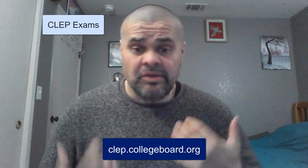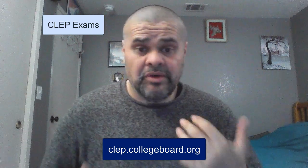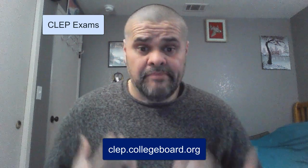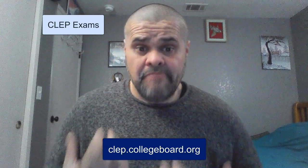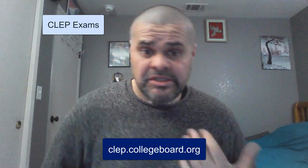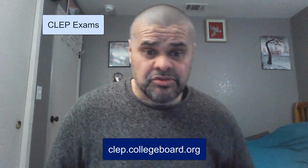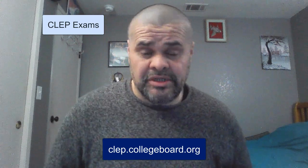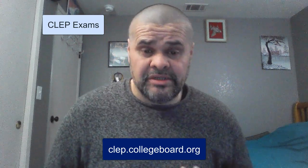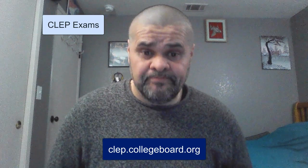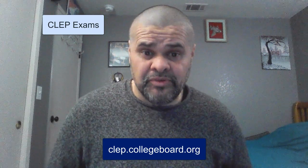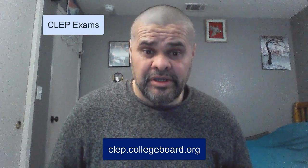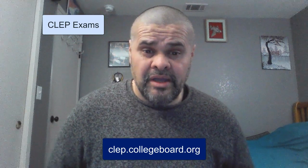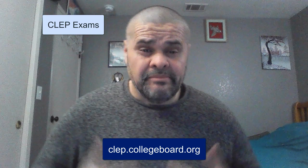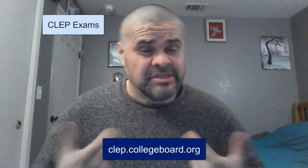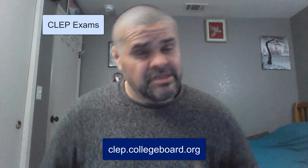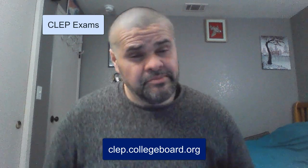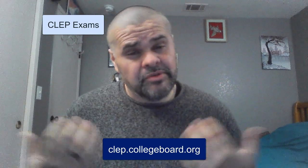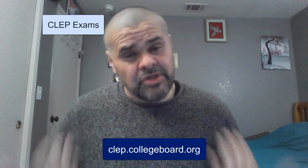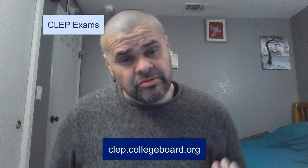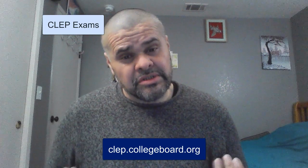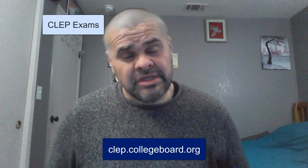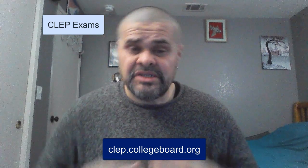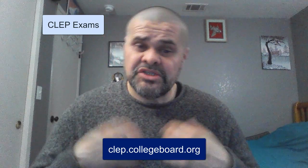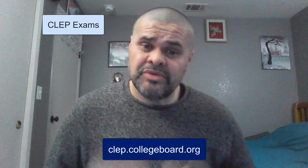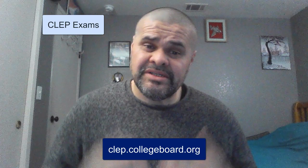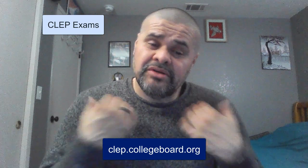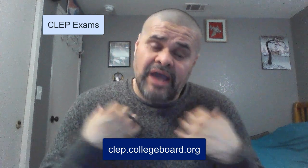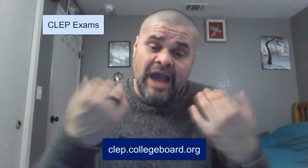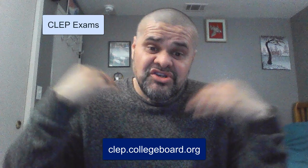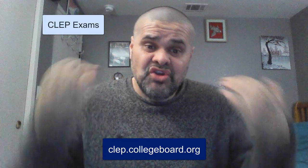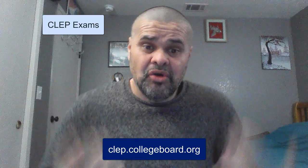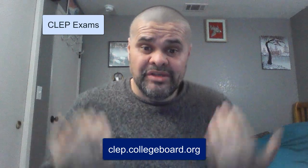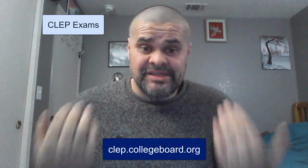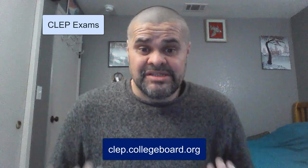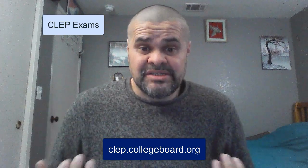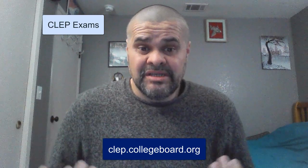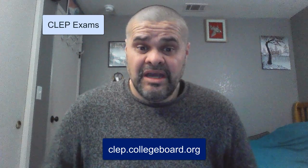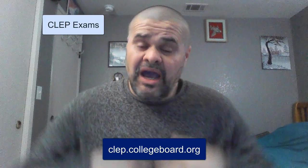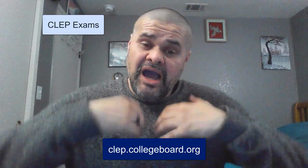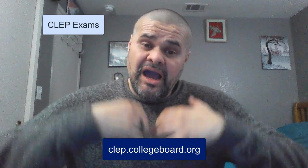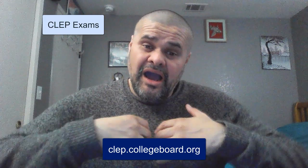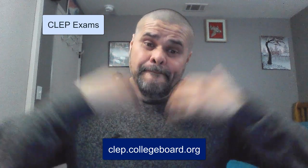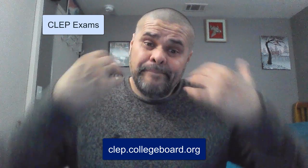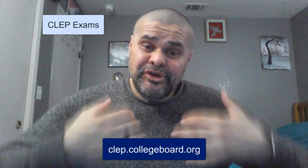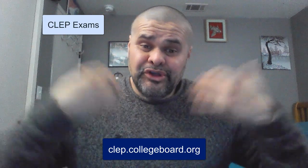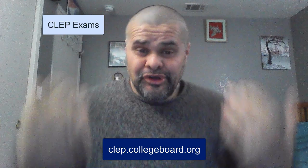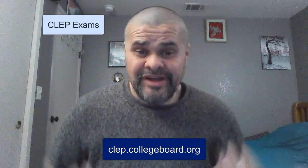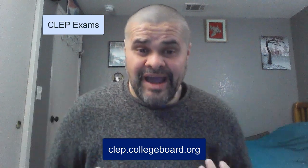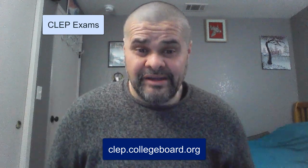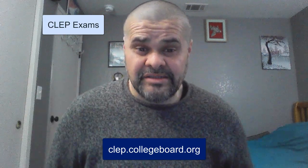to master it, right? But some people don't. They just want to say, okay, I know this. I'm pretty good at it.